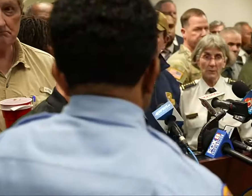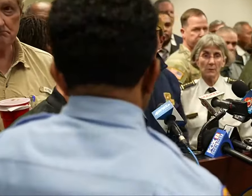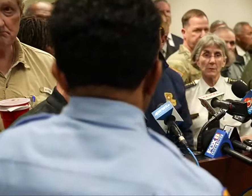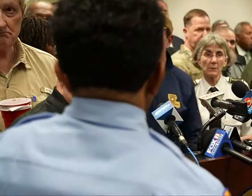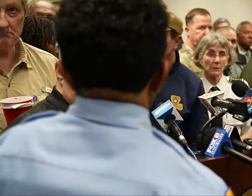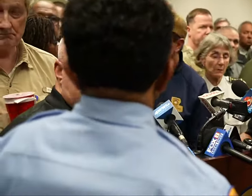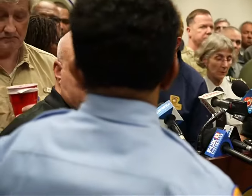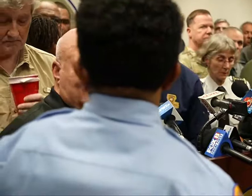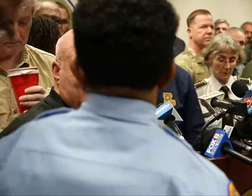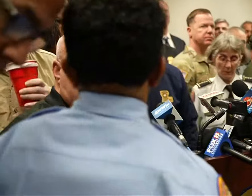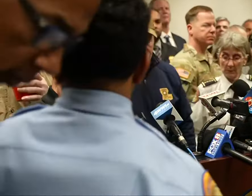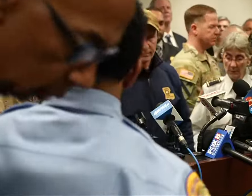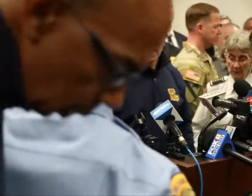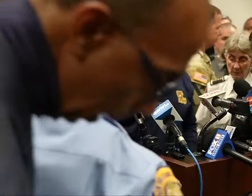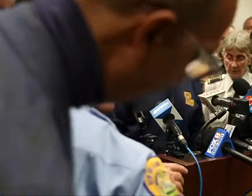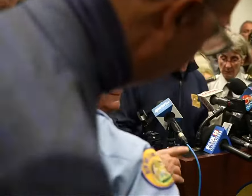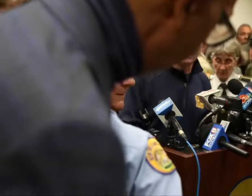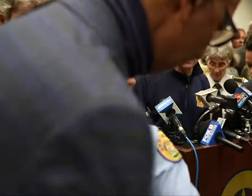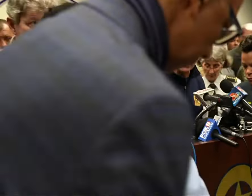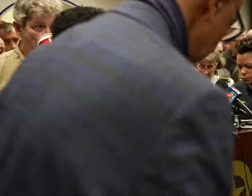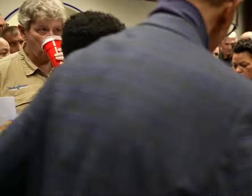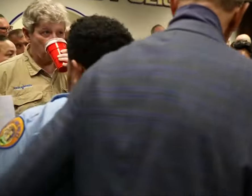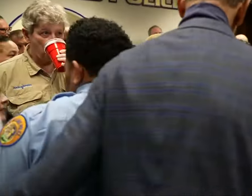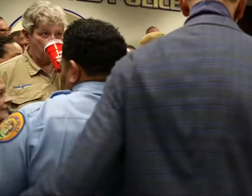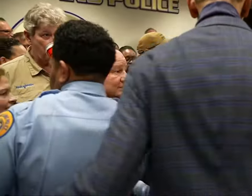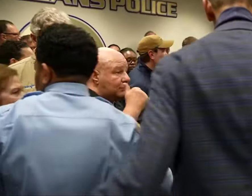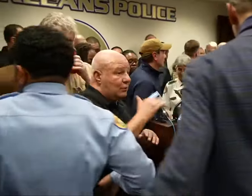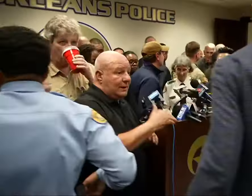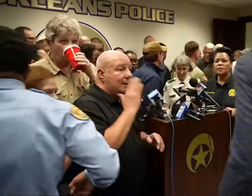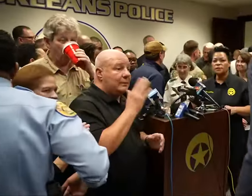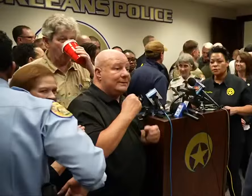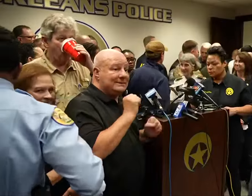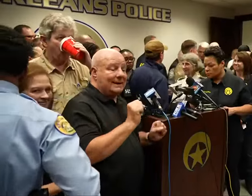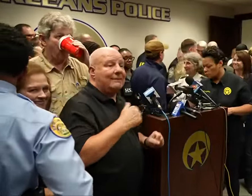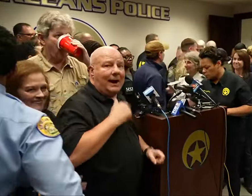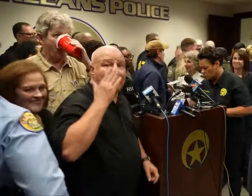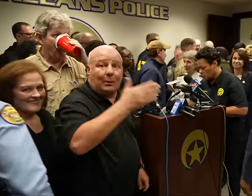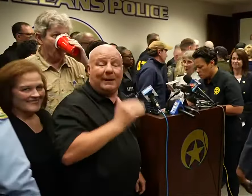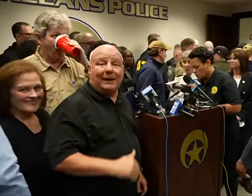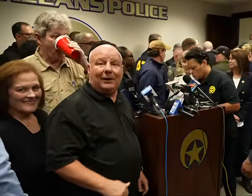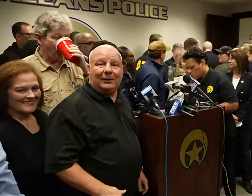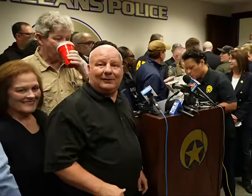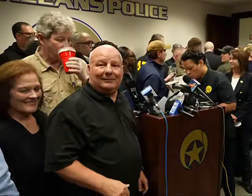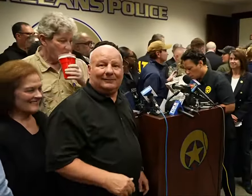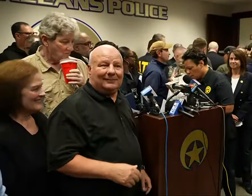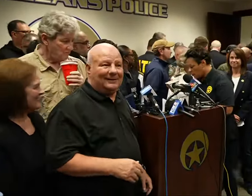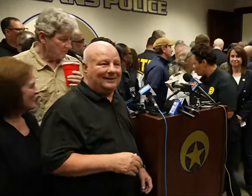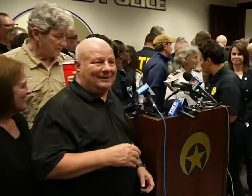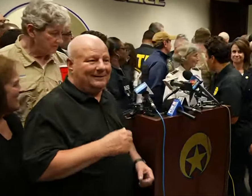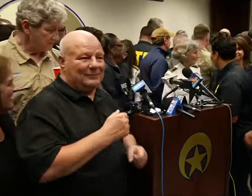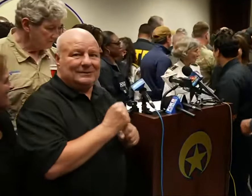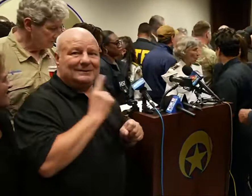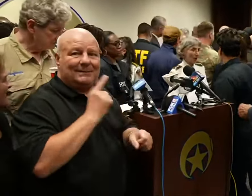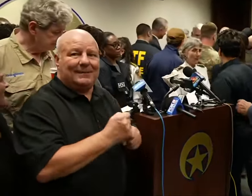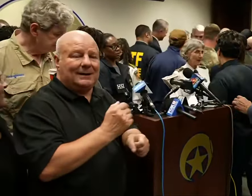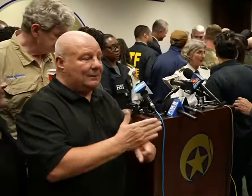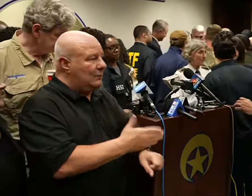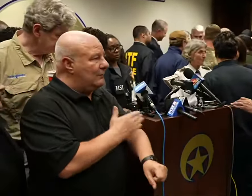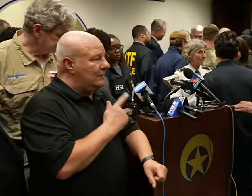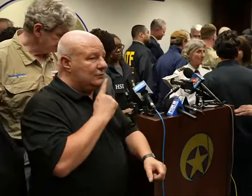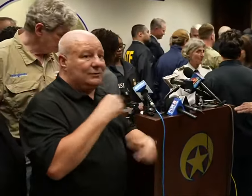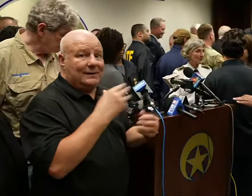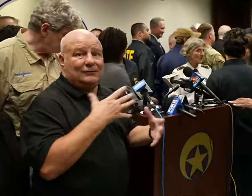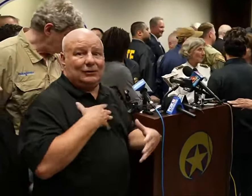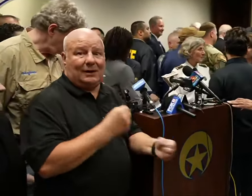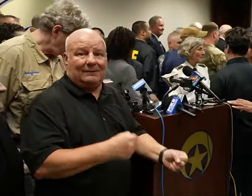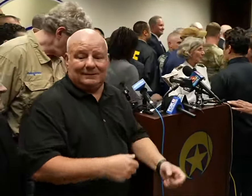you the confidence tomorrow night it'll be safe, right? I'm going to be there. Yes, but you're all saying you make improvements, sir. We're going to be there. You're a